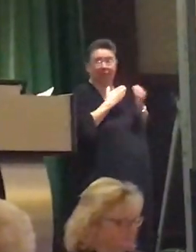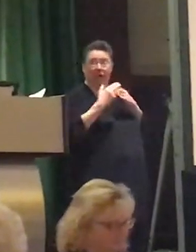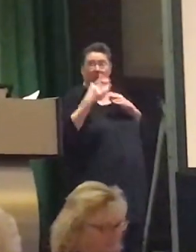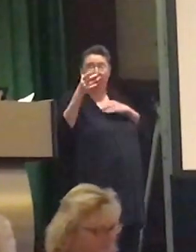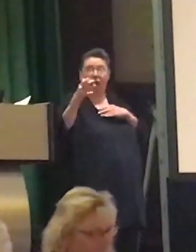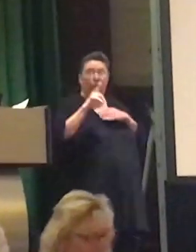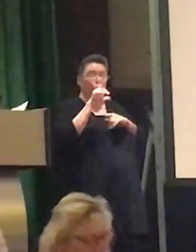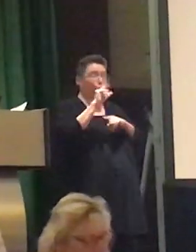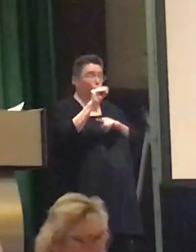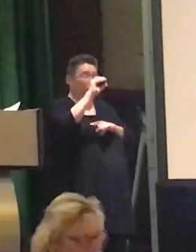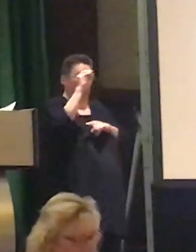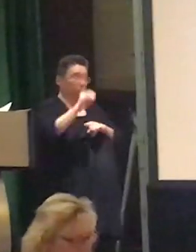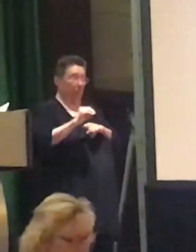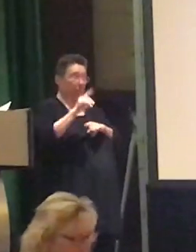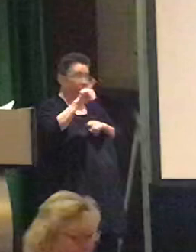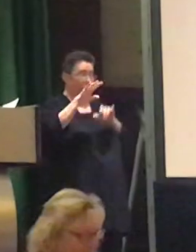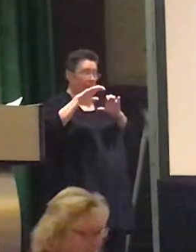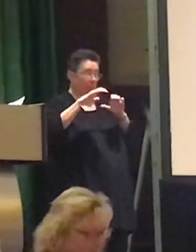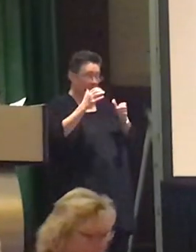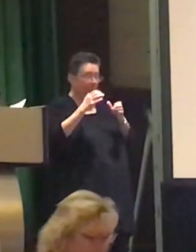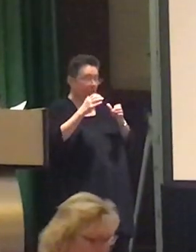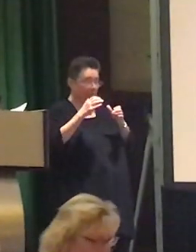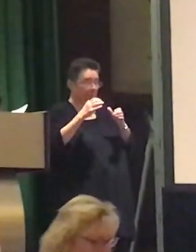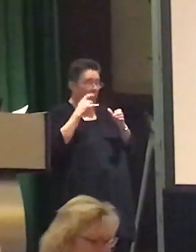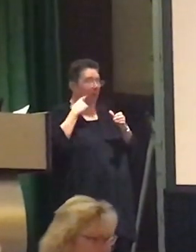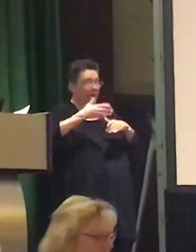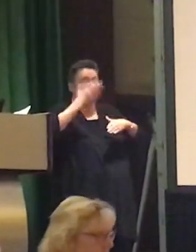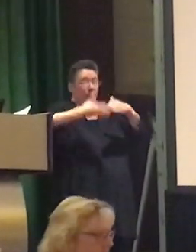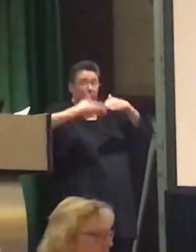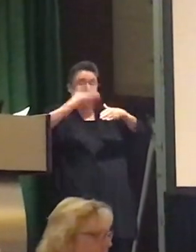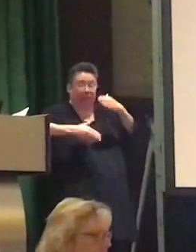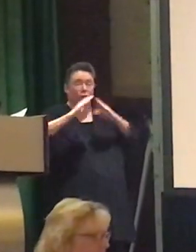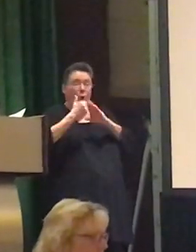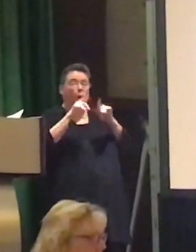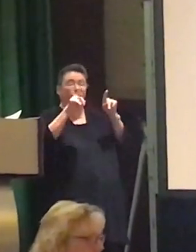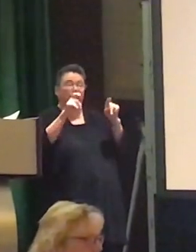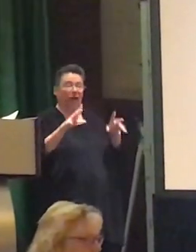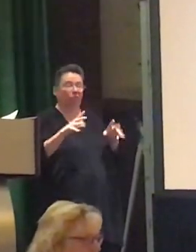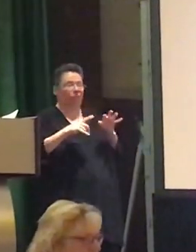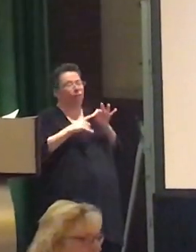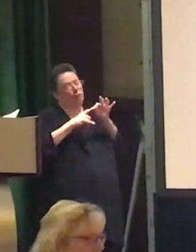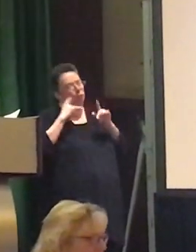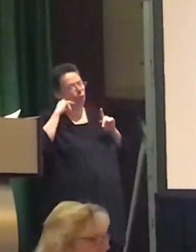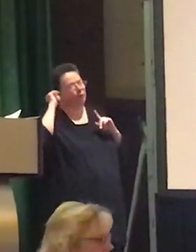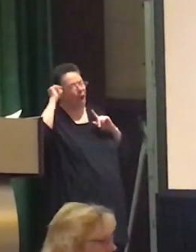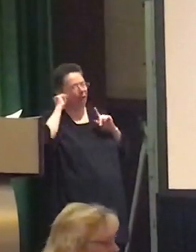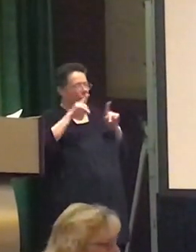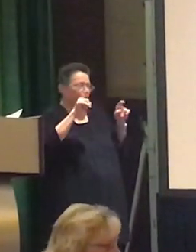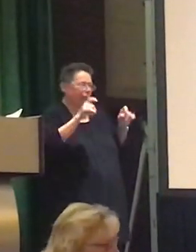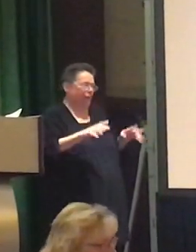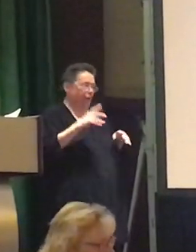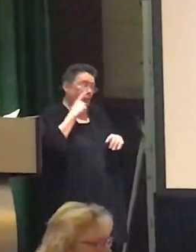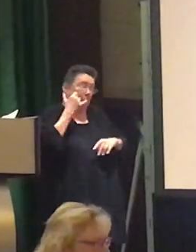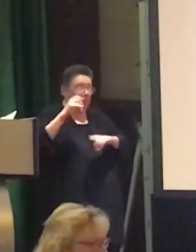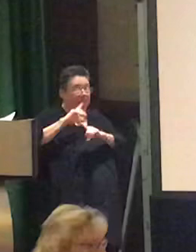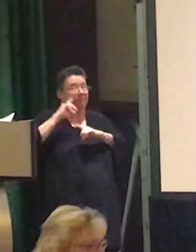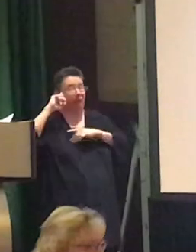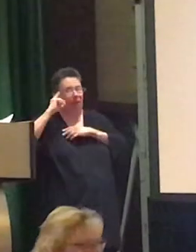in class and completing all tests except for the audiology test because he is